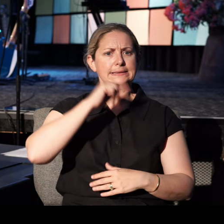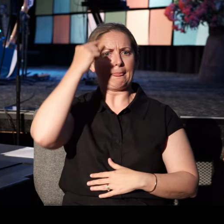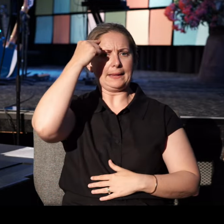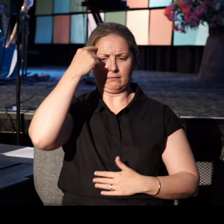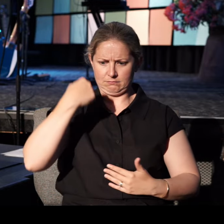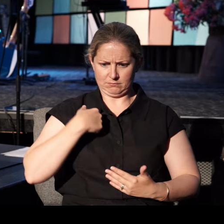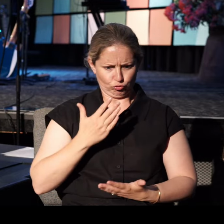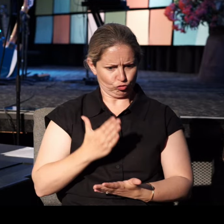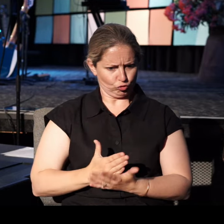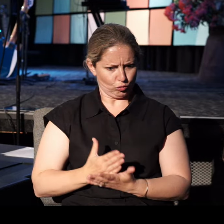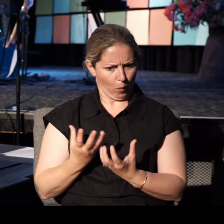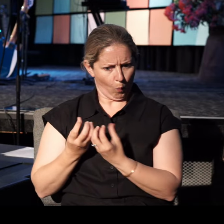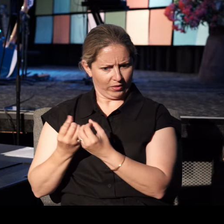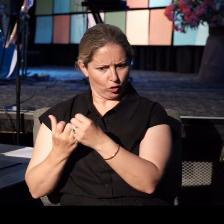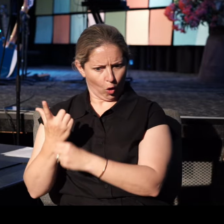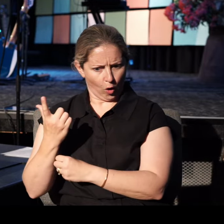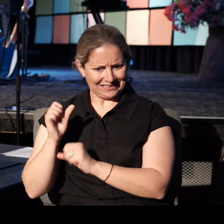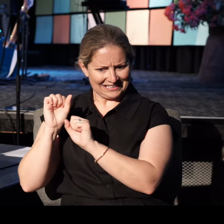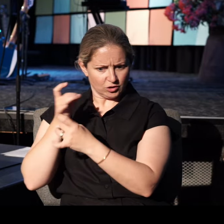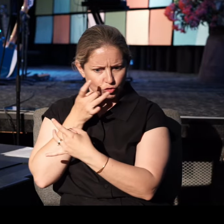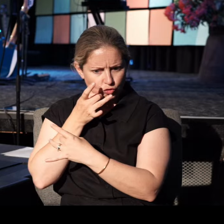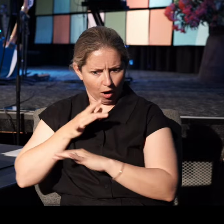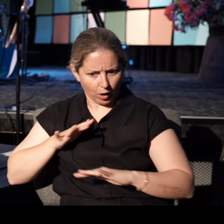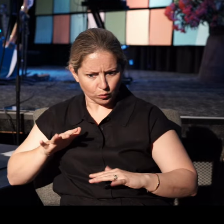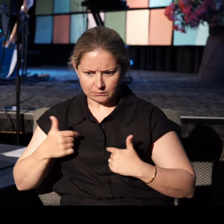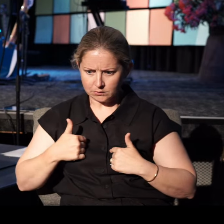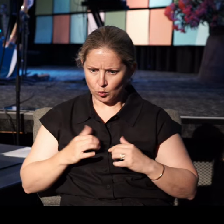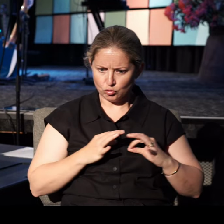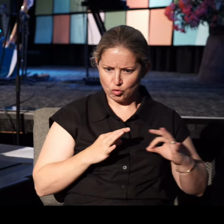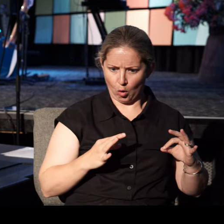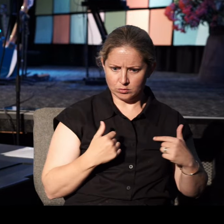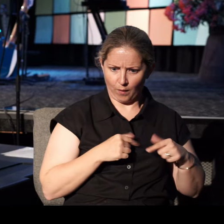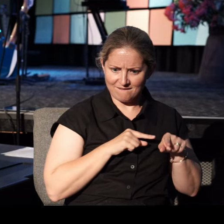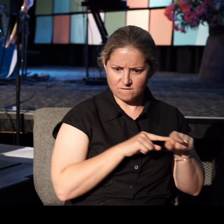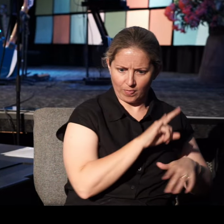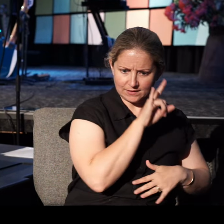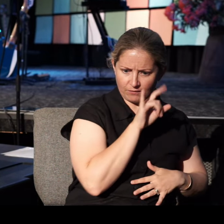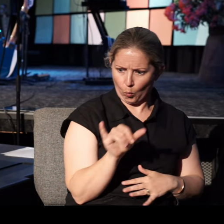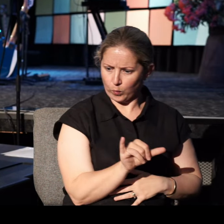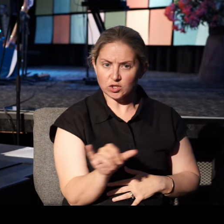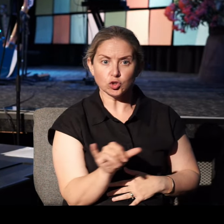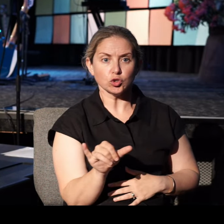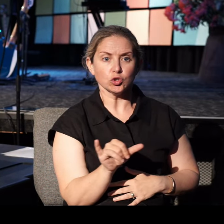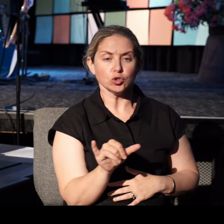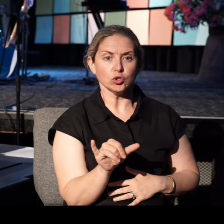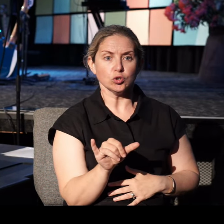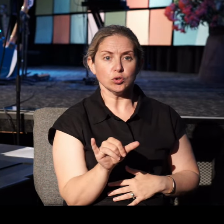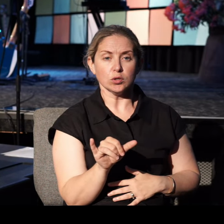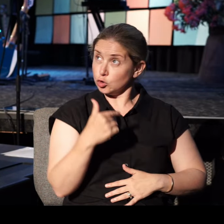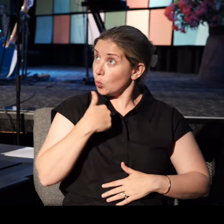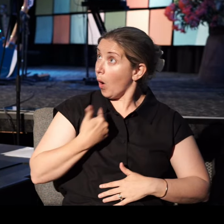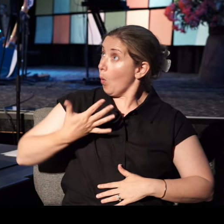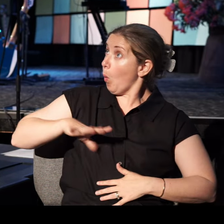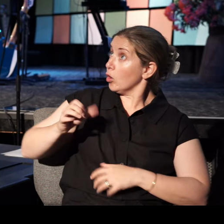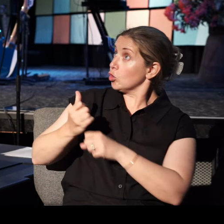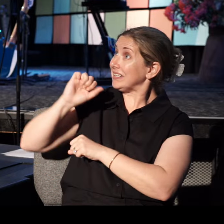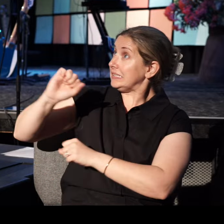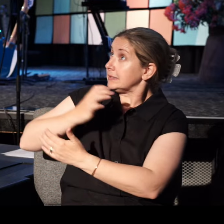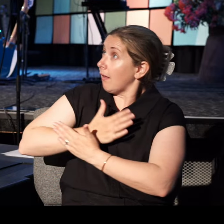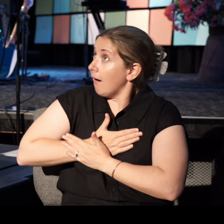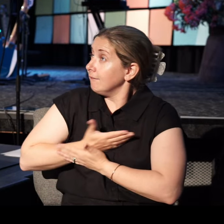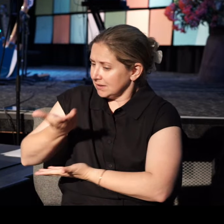Are you one who knows the love of the Father that's been lavished on His children, such that you are a child of God, saved by grace